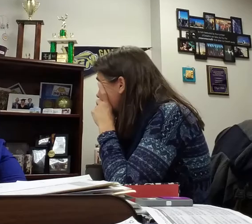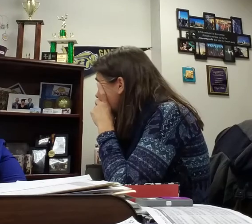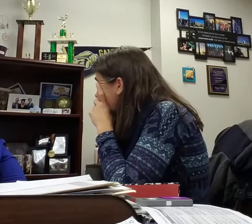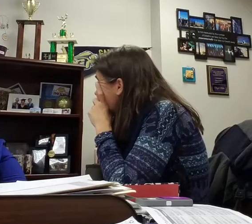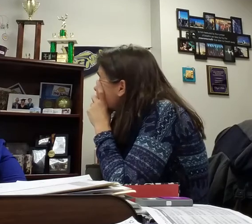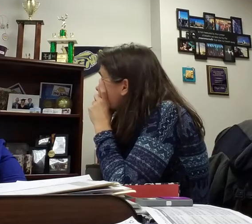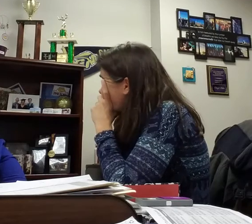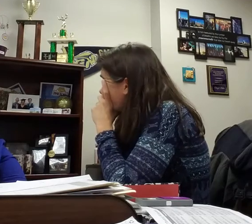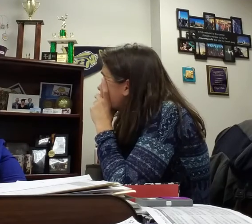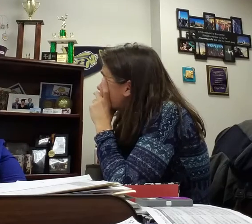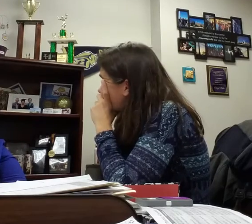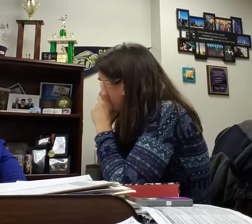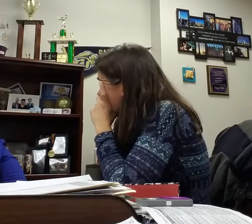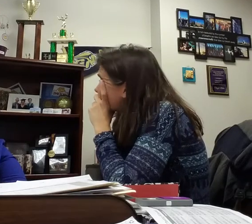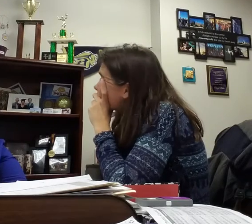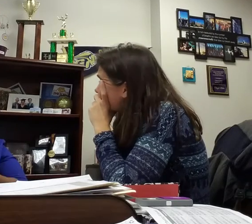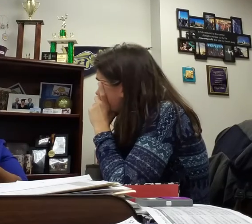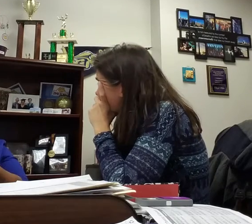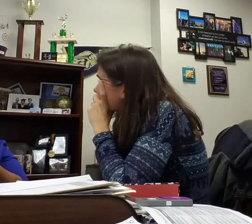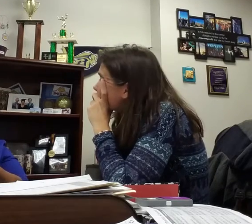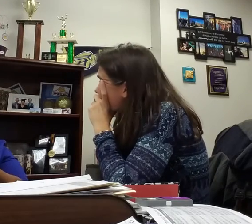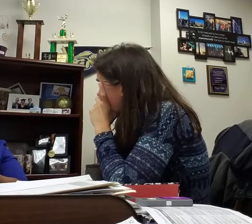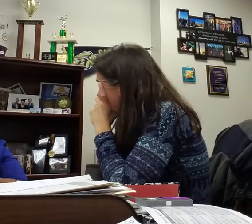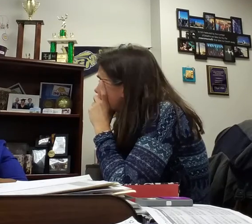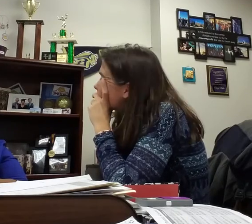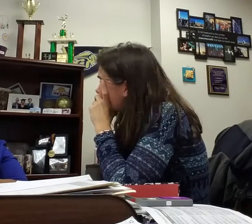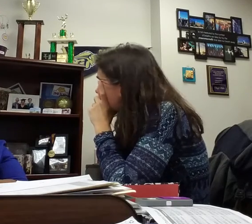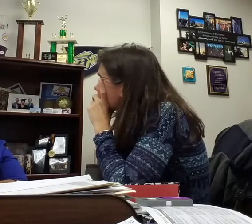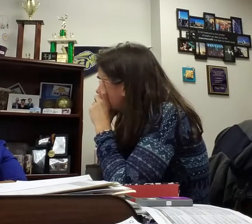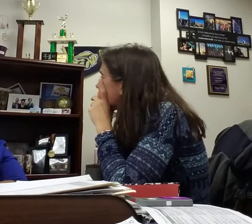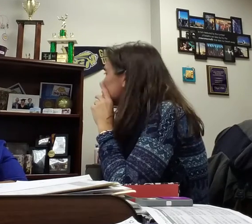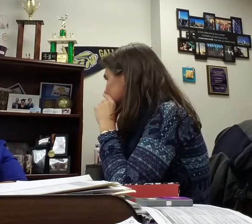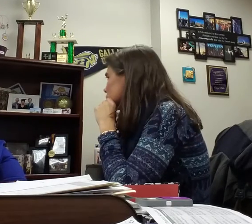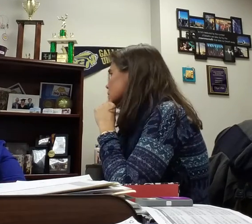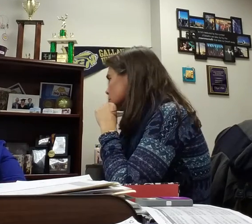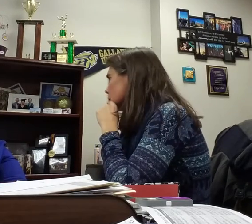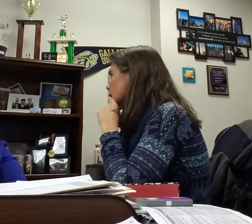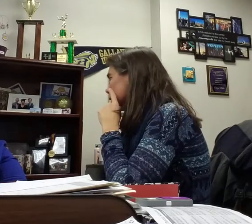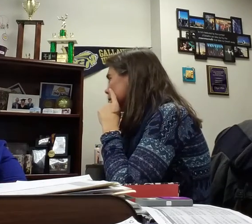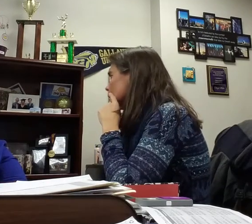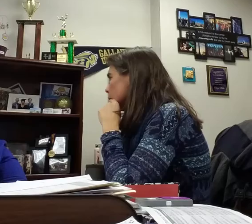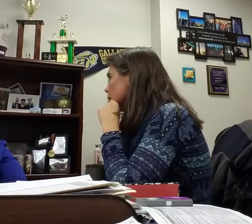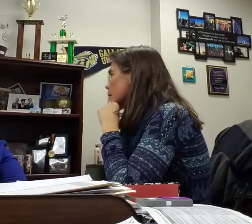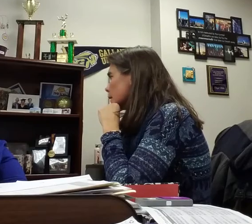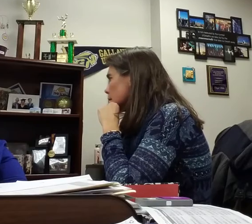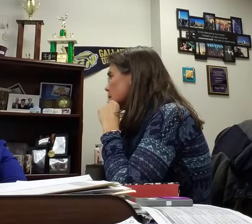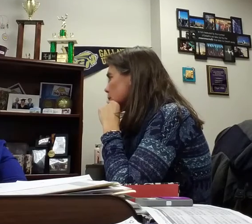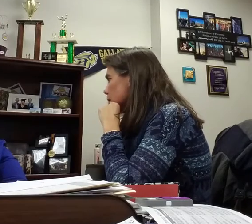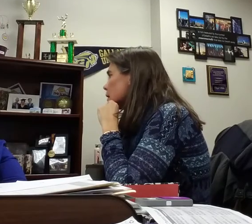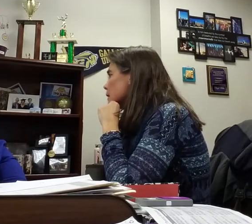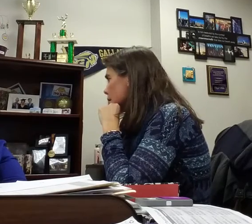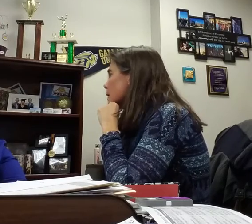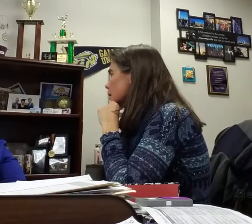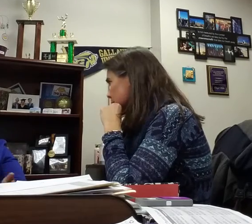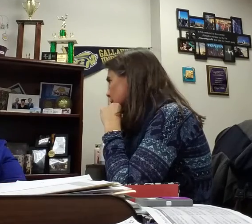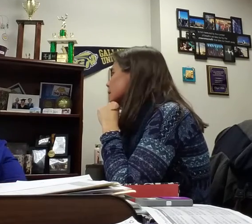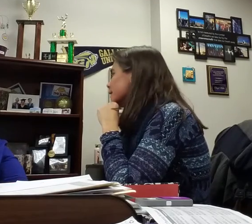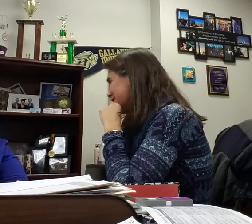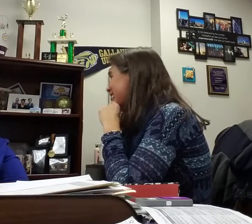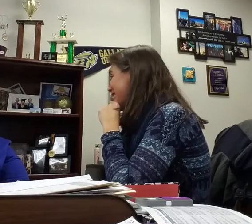see out in the audience, because I know some of the students had questions and I really couldn't see, and I was Yeah. trying like, Yeah. I can't see you, and I was trying not to just be like, I